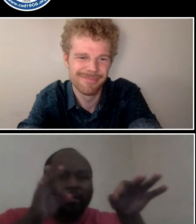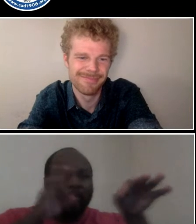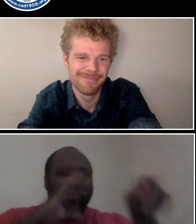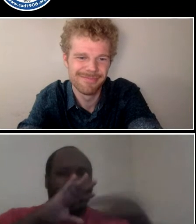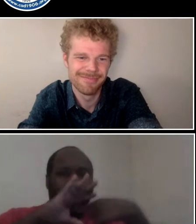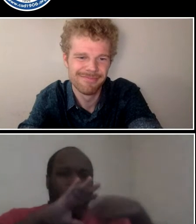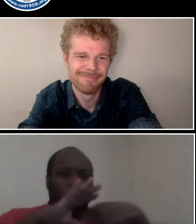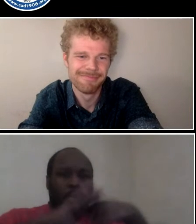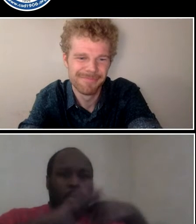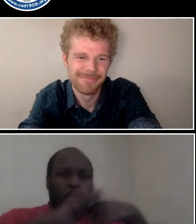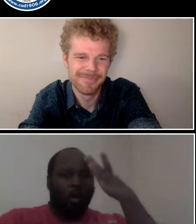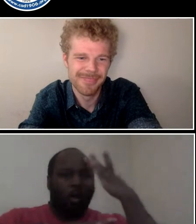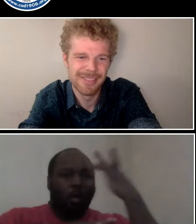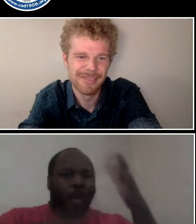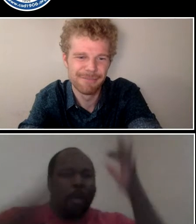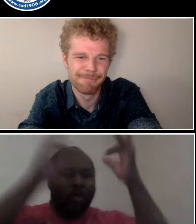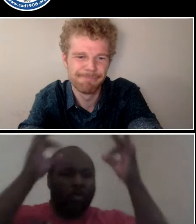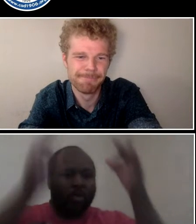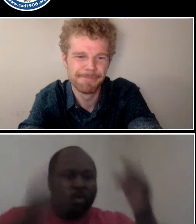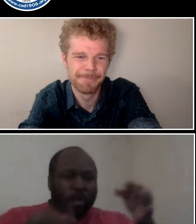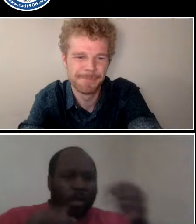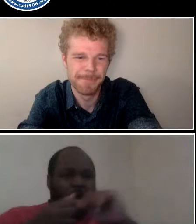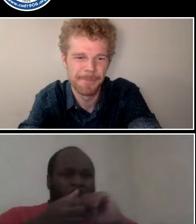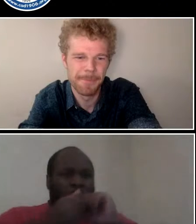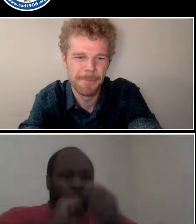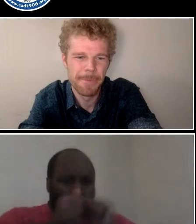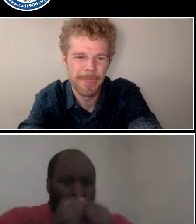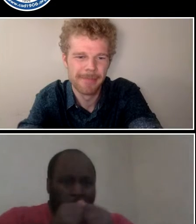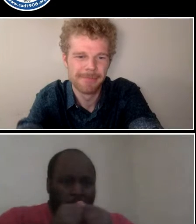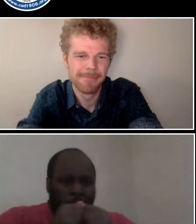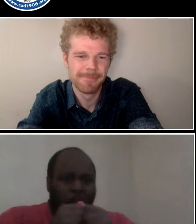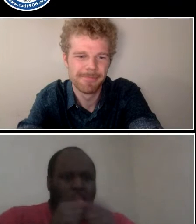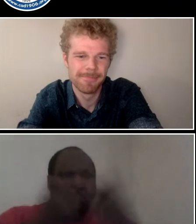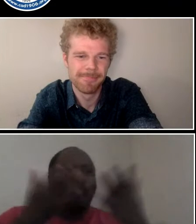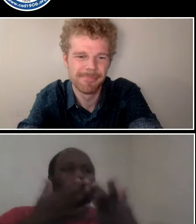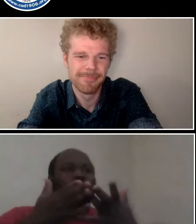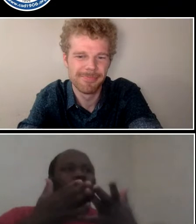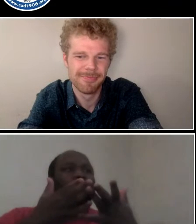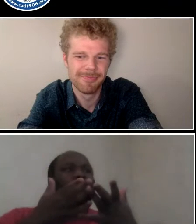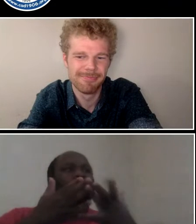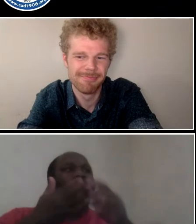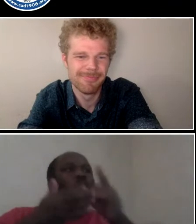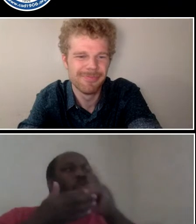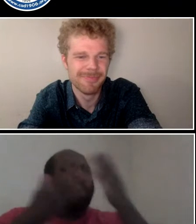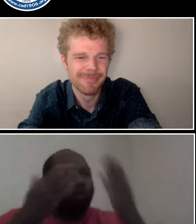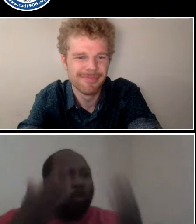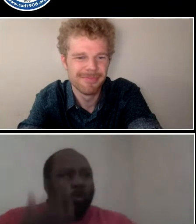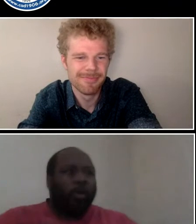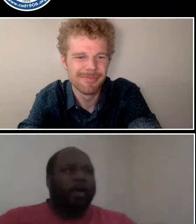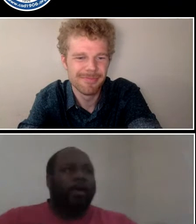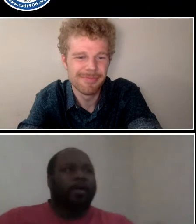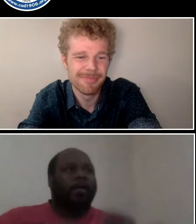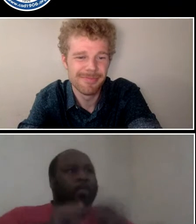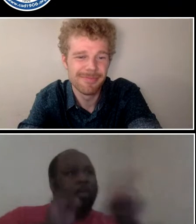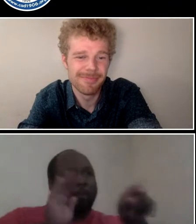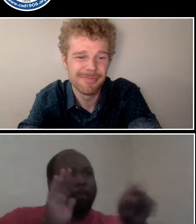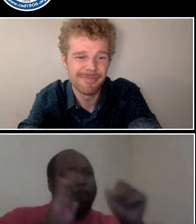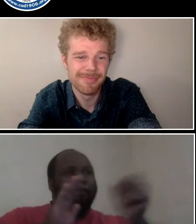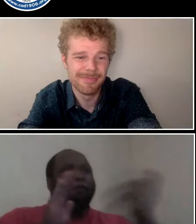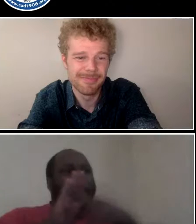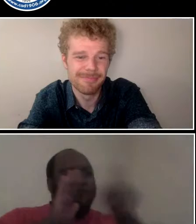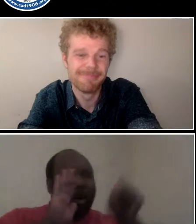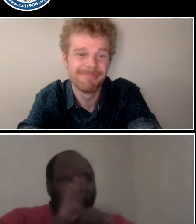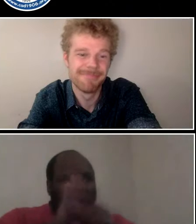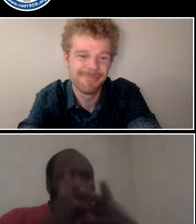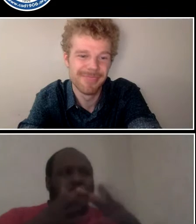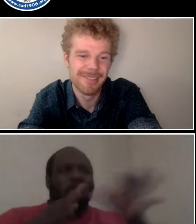wanting to know about the changes that I wanted to make and why I was running. So I had to explain to them, and